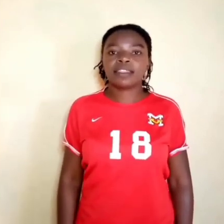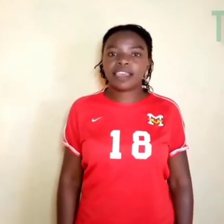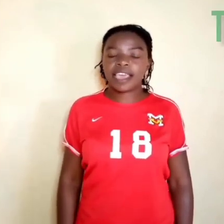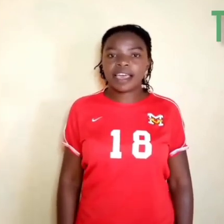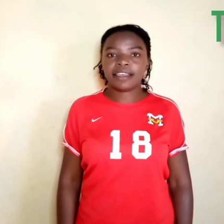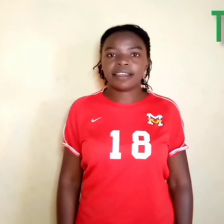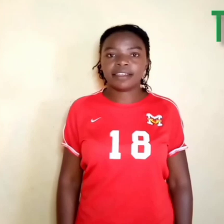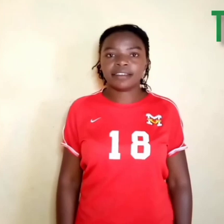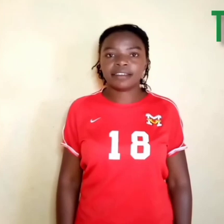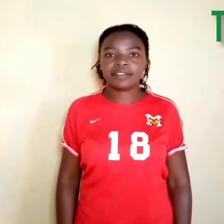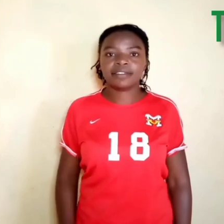there,